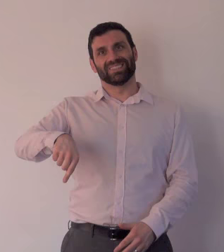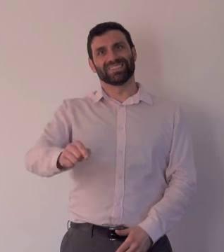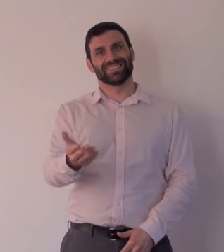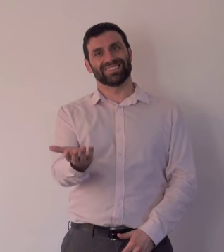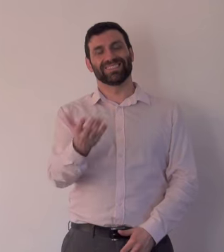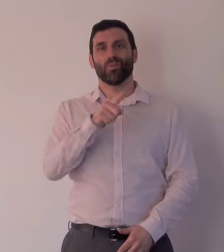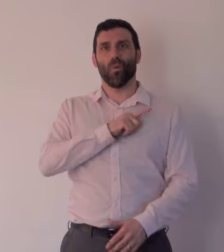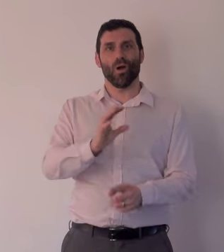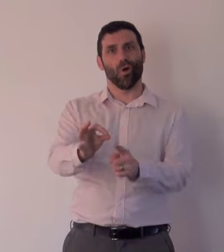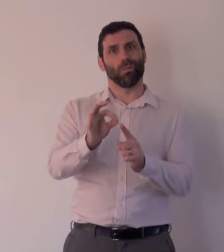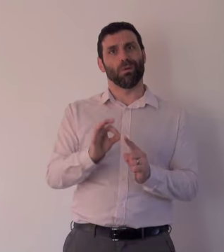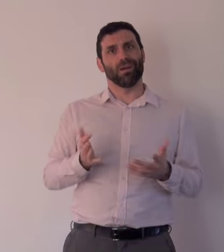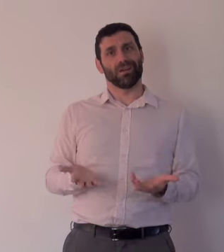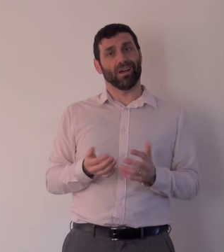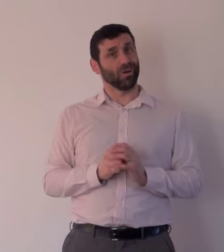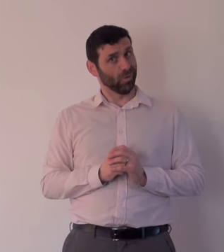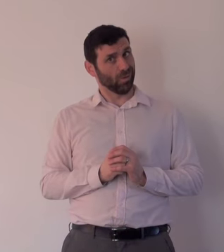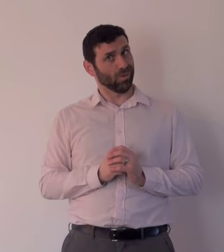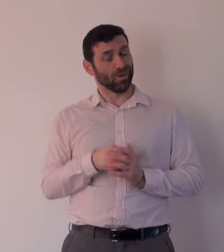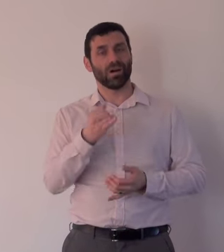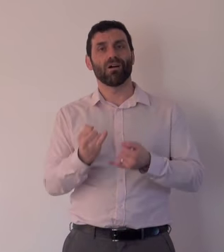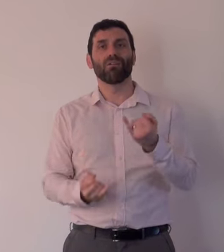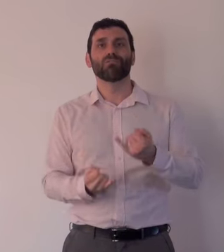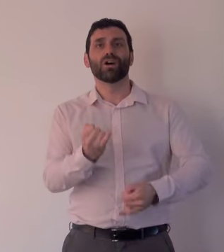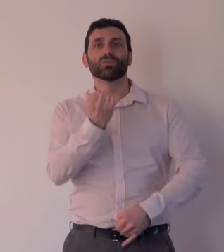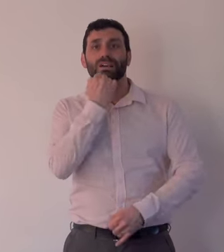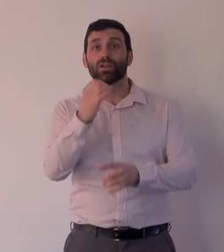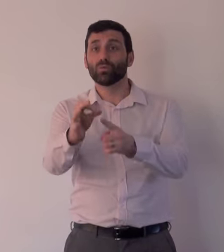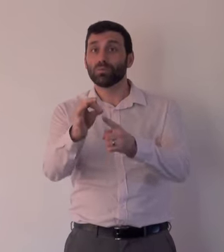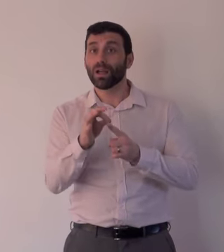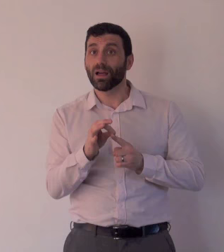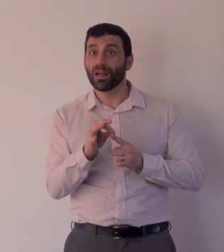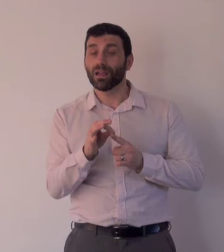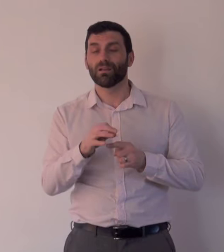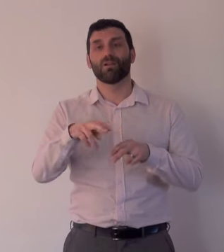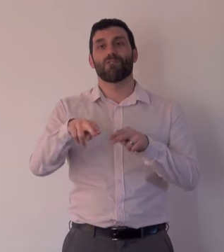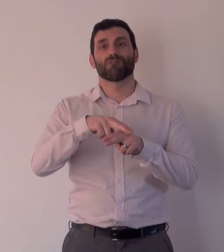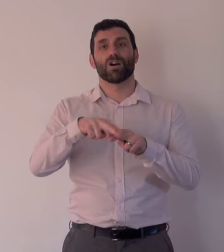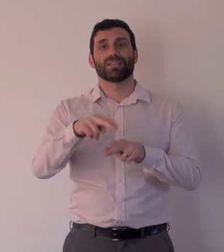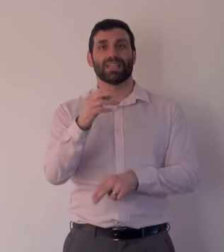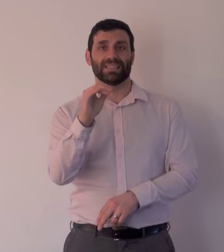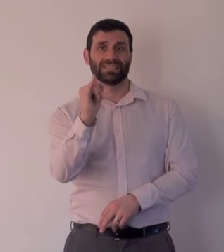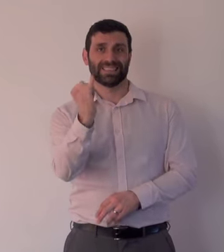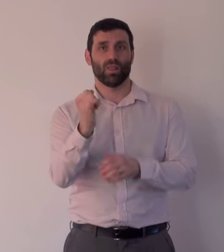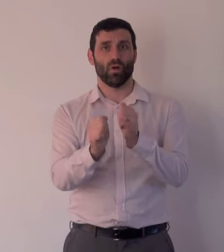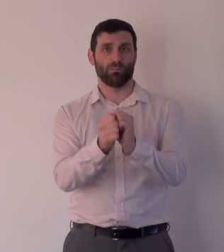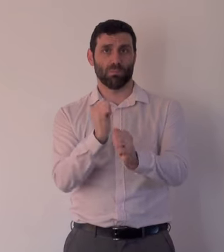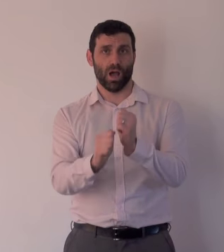then it's lucky that you found us. So come ahead and apply. The final date for applications is Friday the 6th of